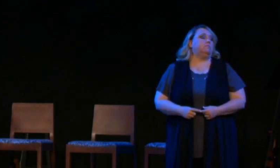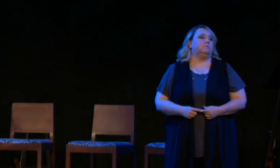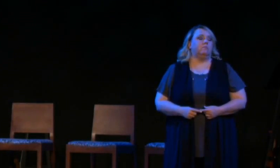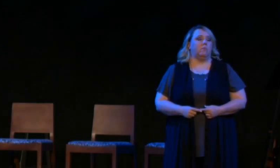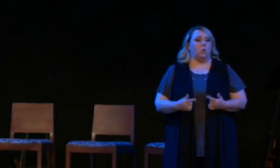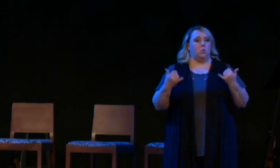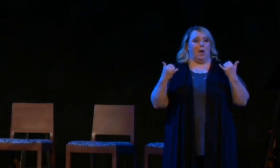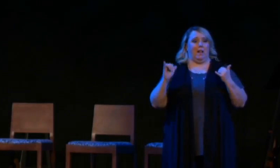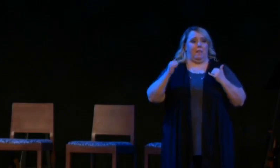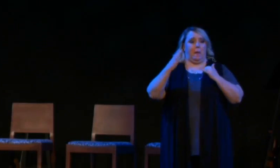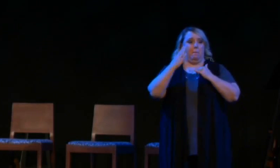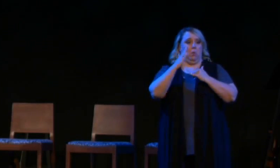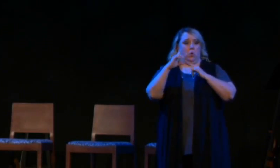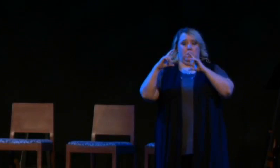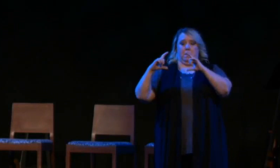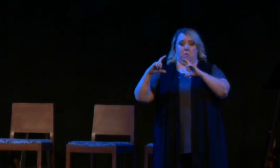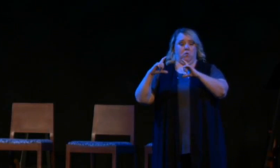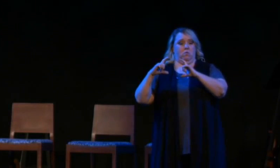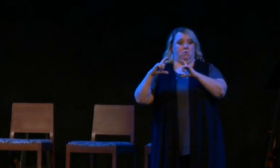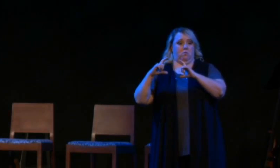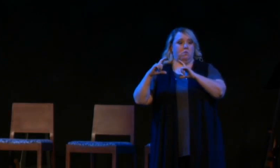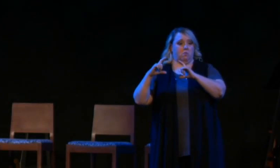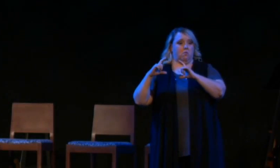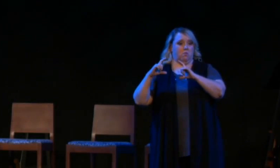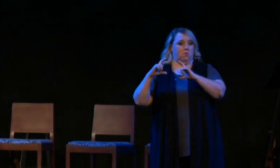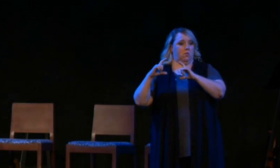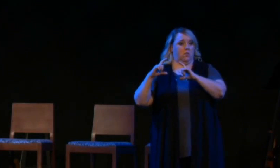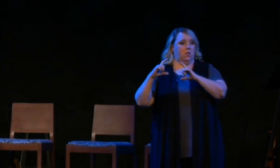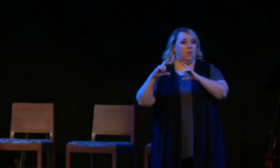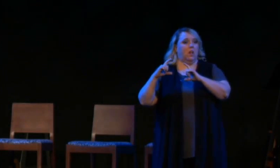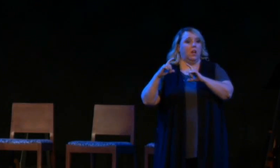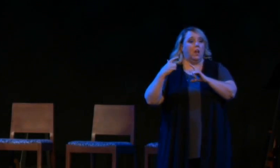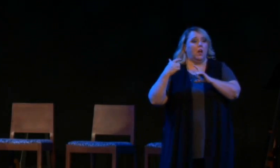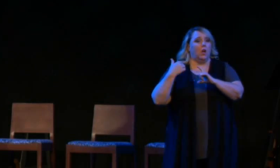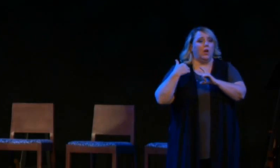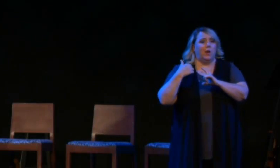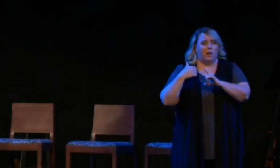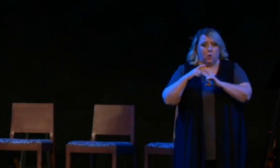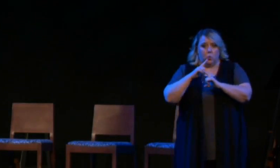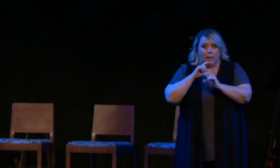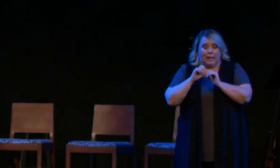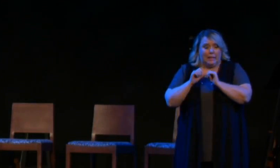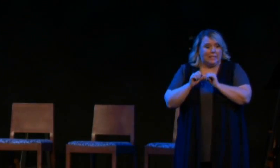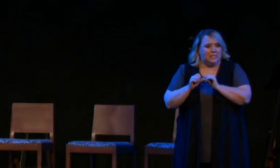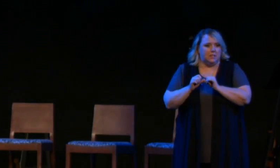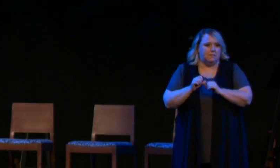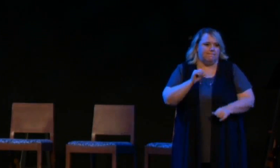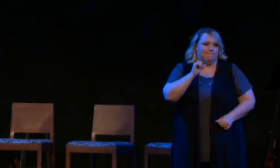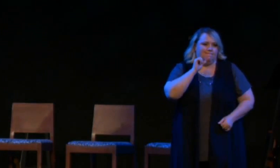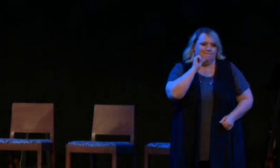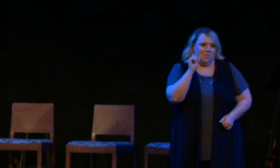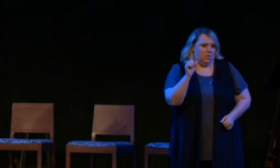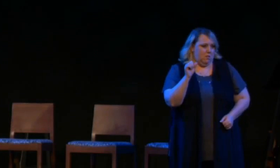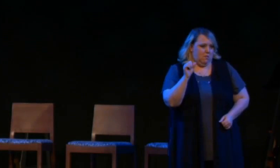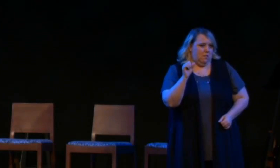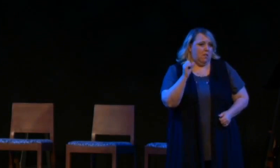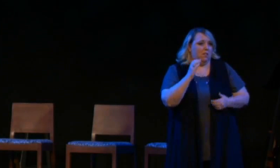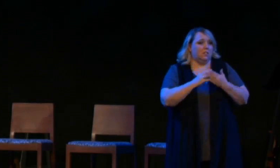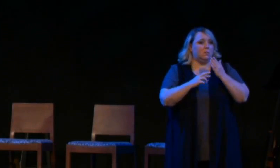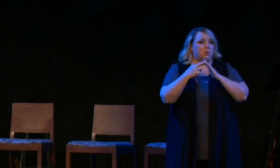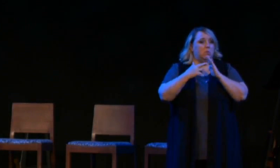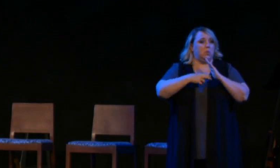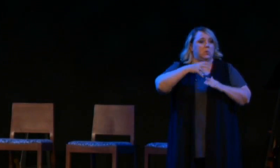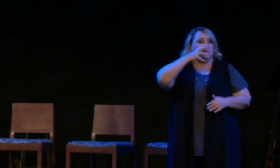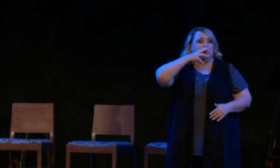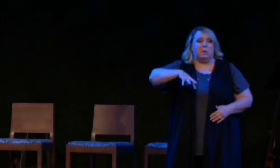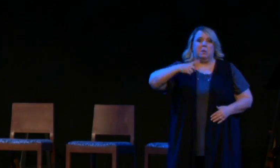blue bubble, we enforce that inconsistently. In some parts of the church, those rules are ignored because they're not